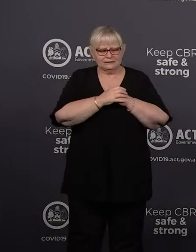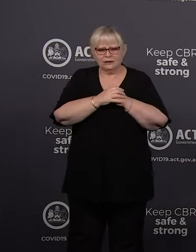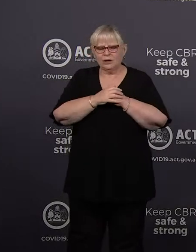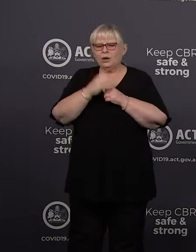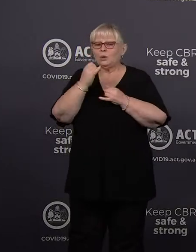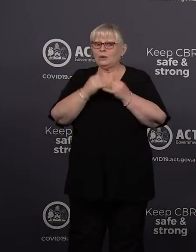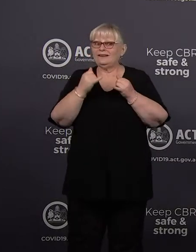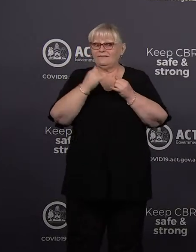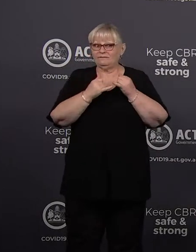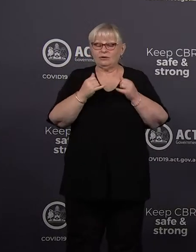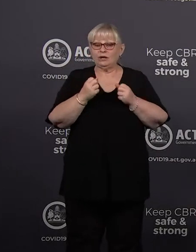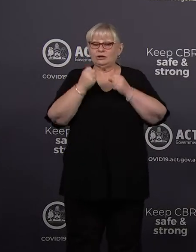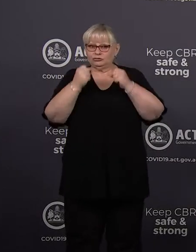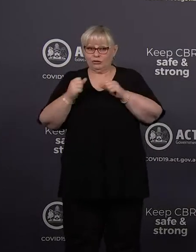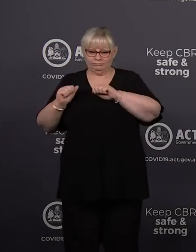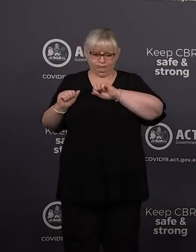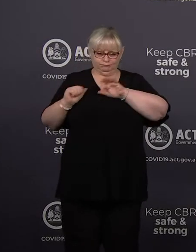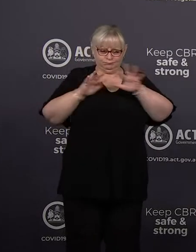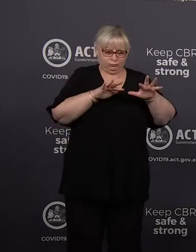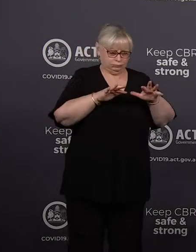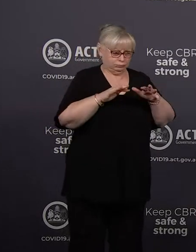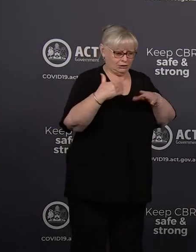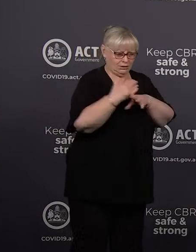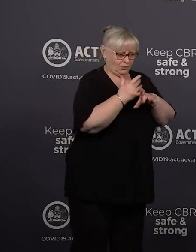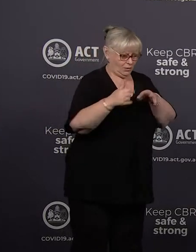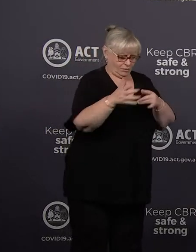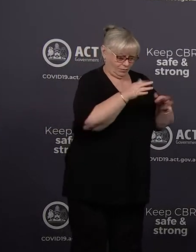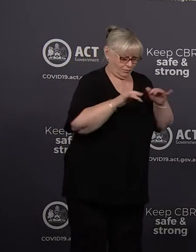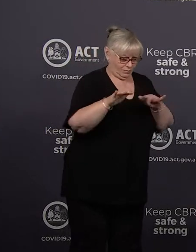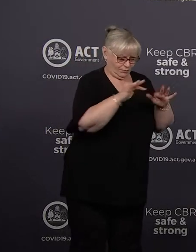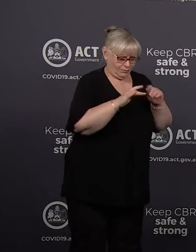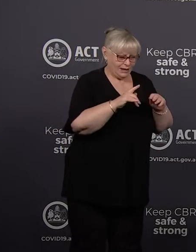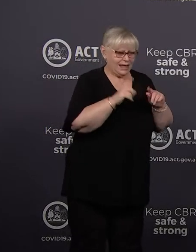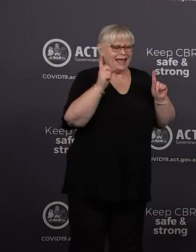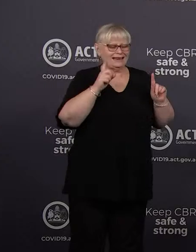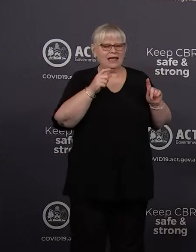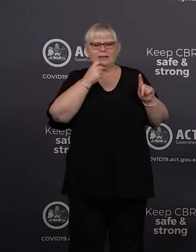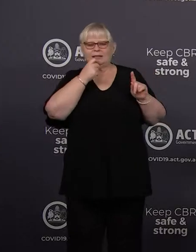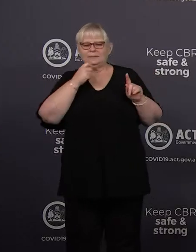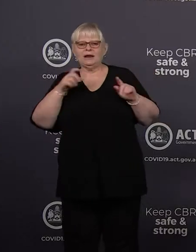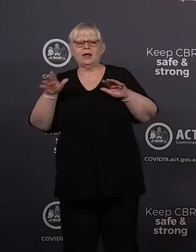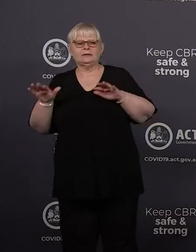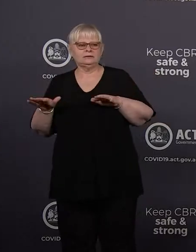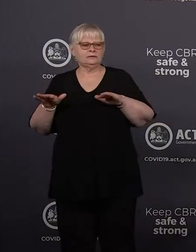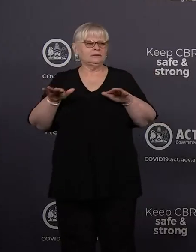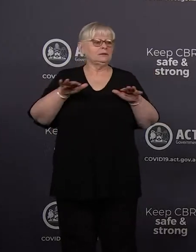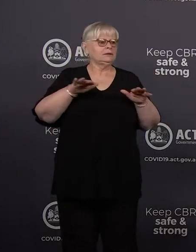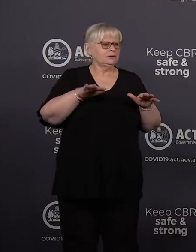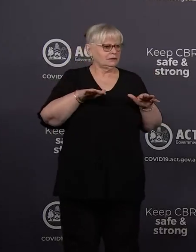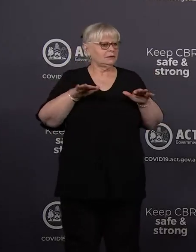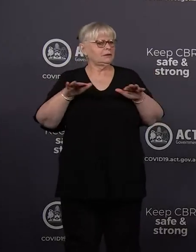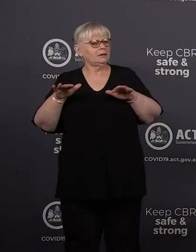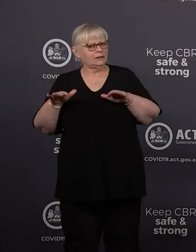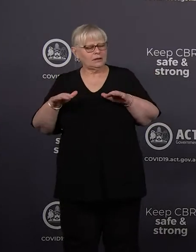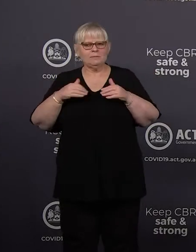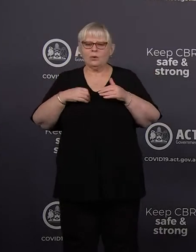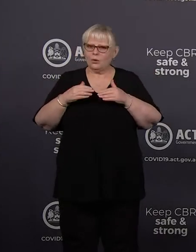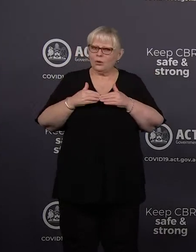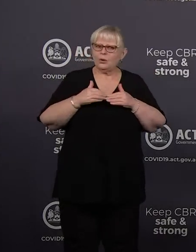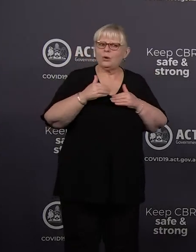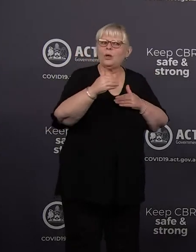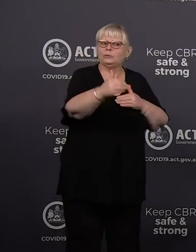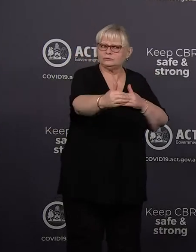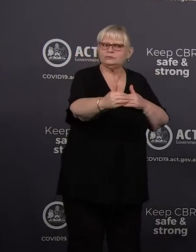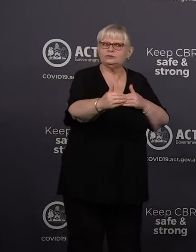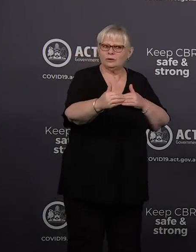very strong initial response, and now we're in a circumstance of trying to settle into what is going to be a longer-term response